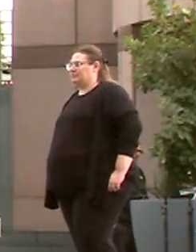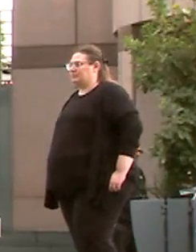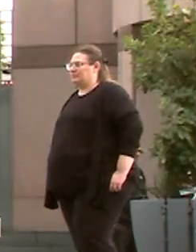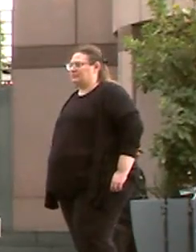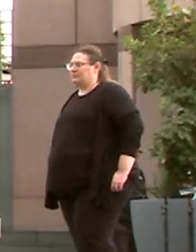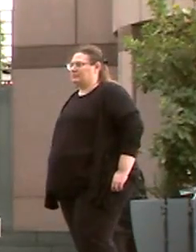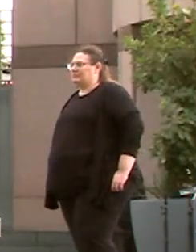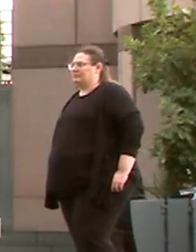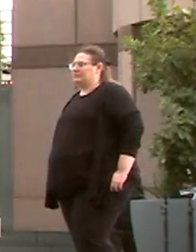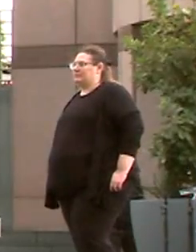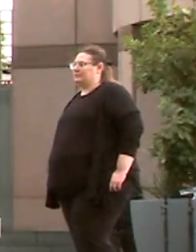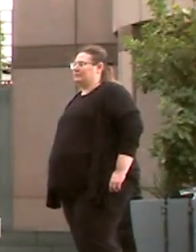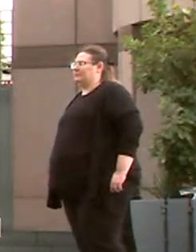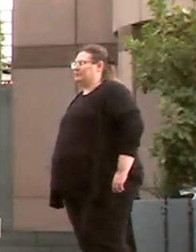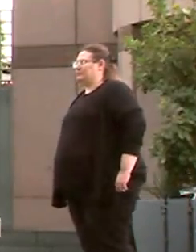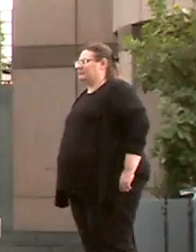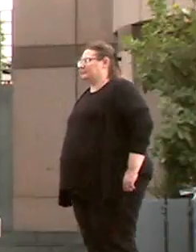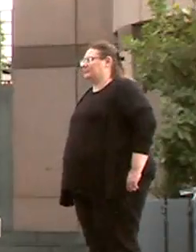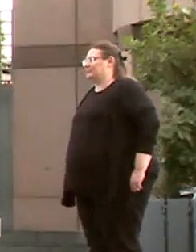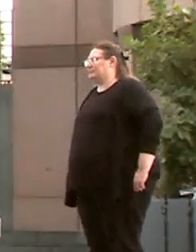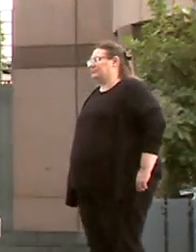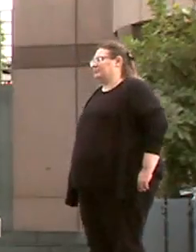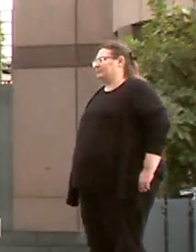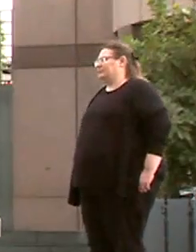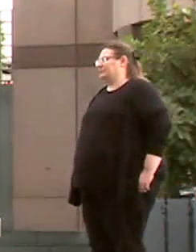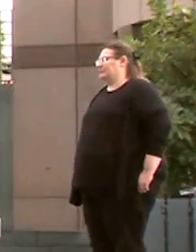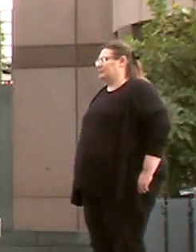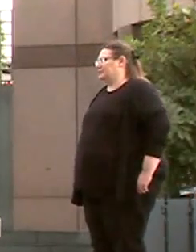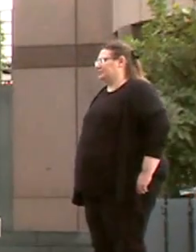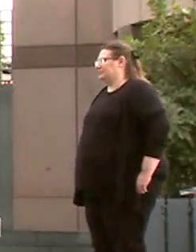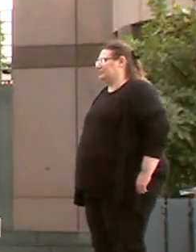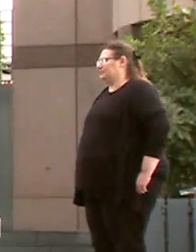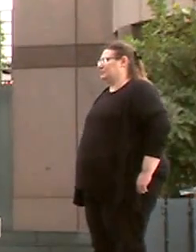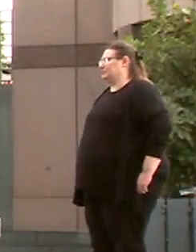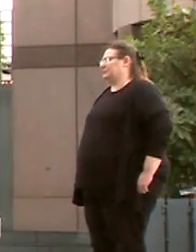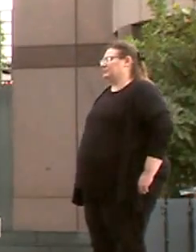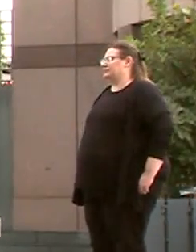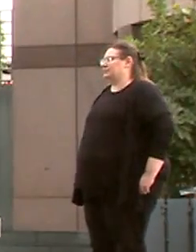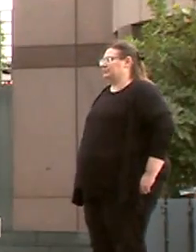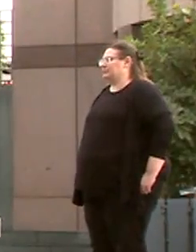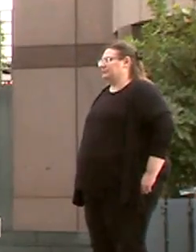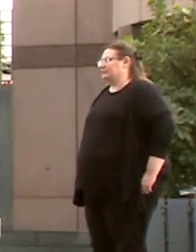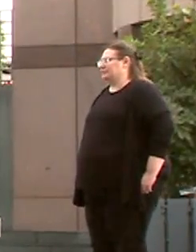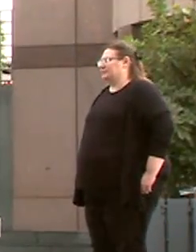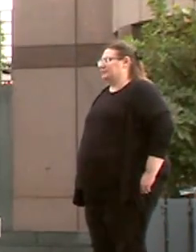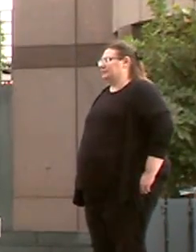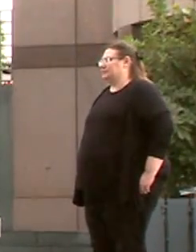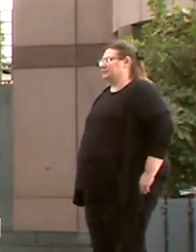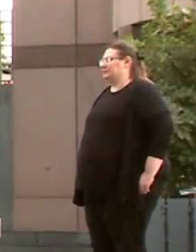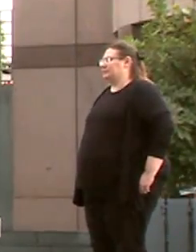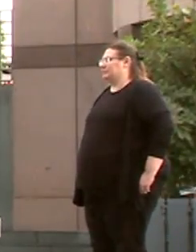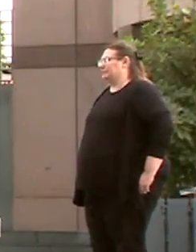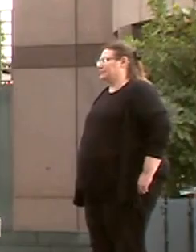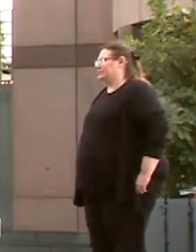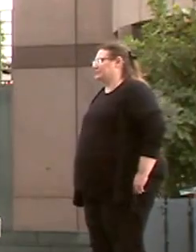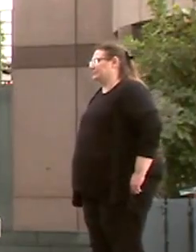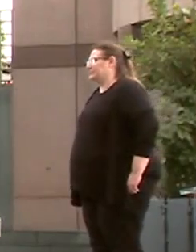that we kind of infiltrate pop media without them knowing, the more that I think